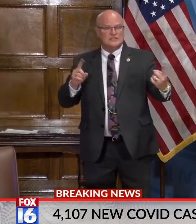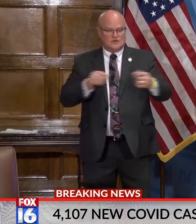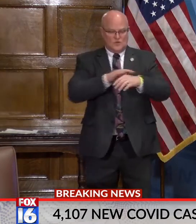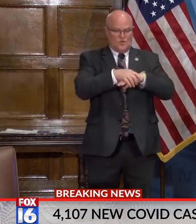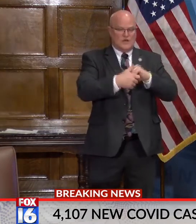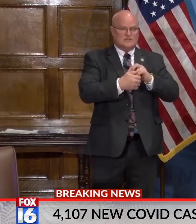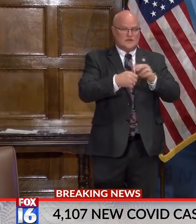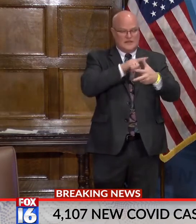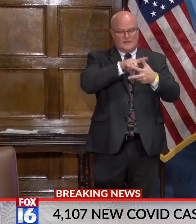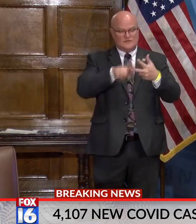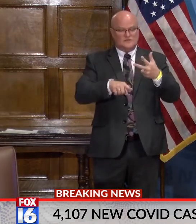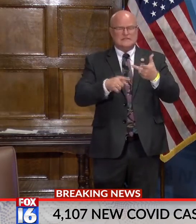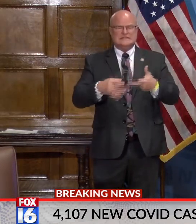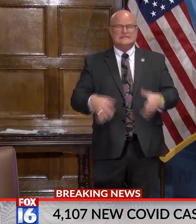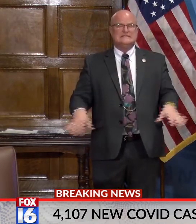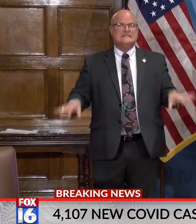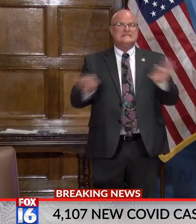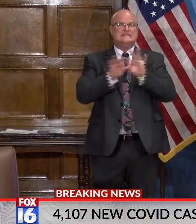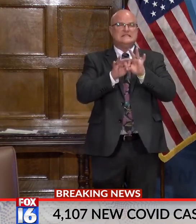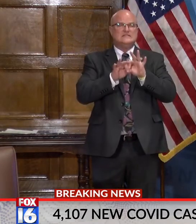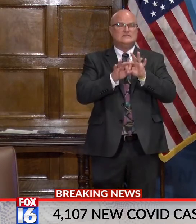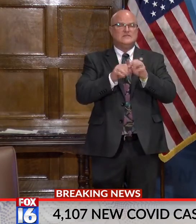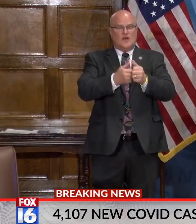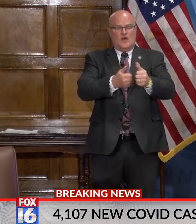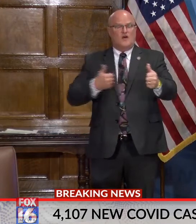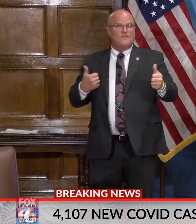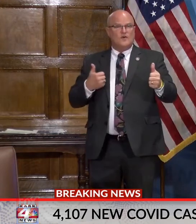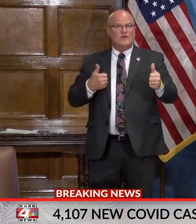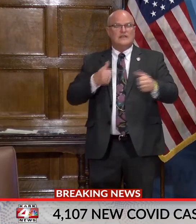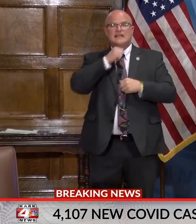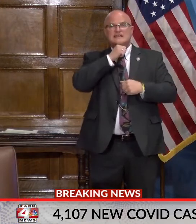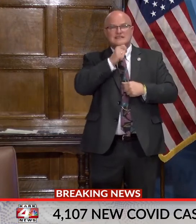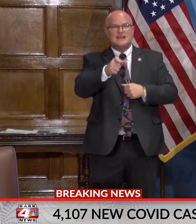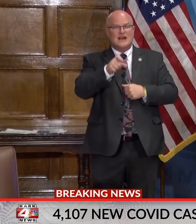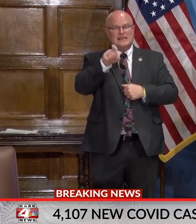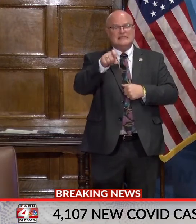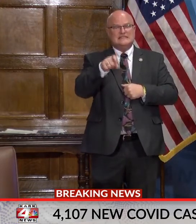hands is essential. Avoiding all non-essential congregate